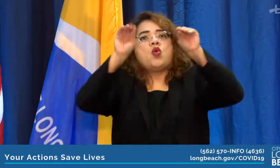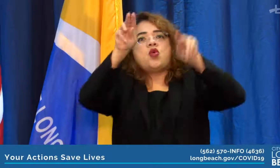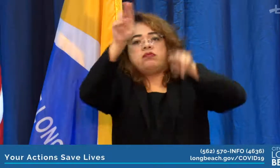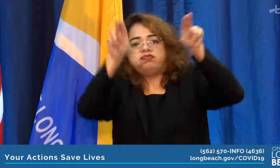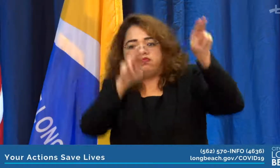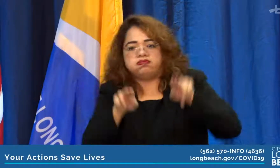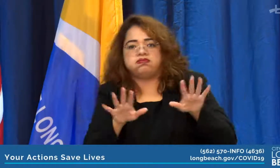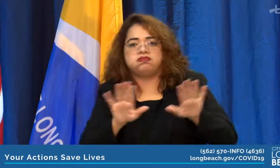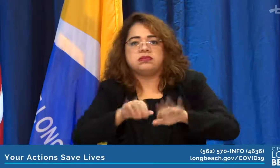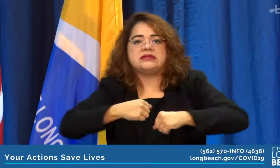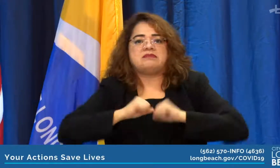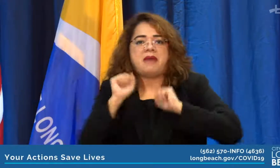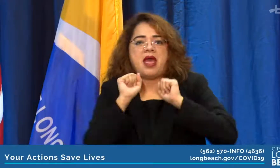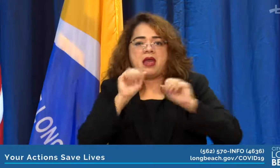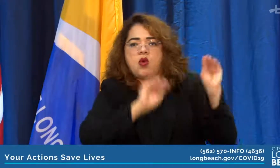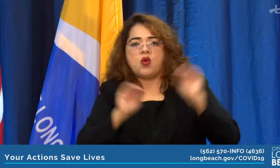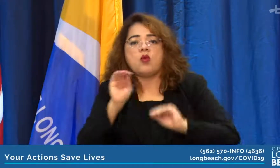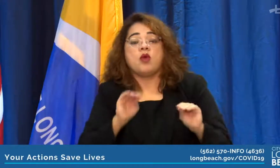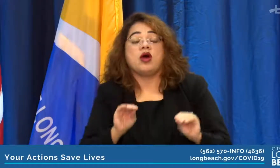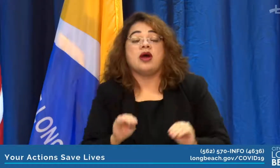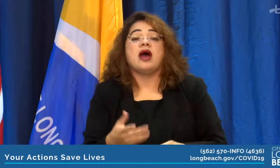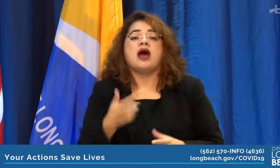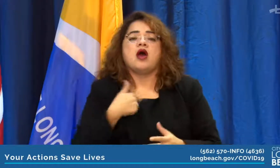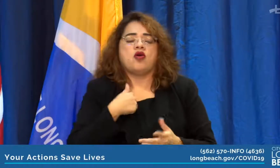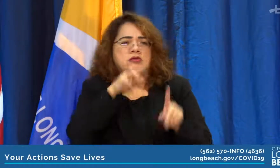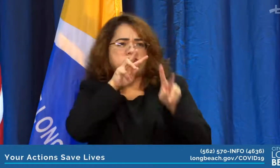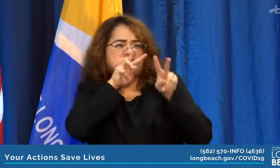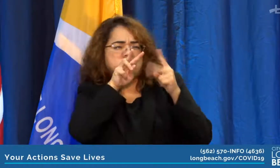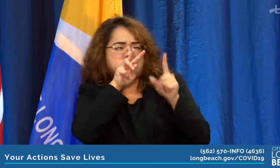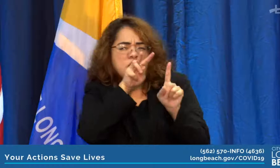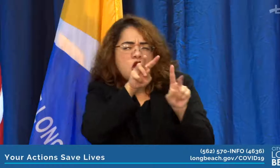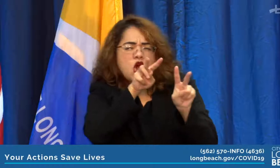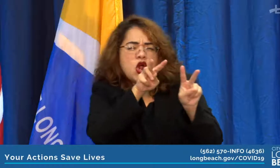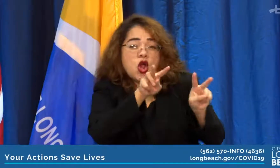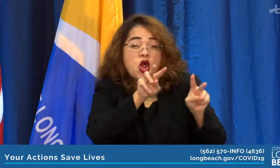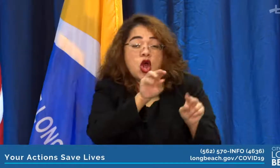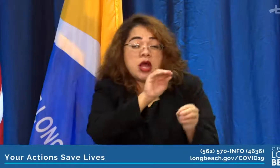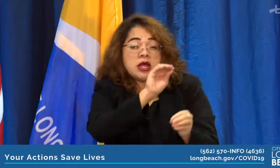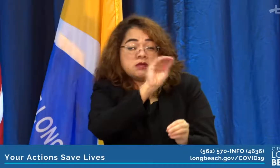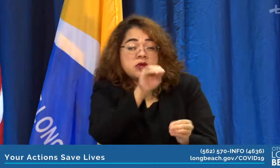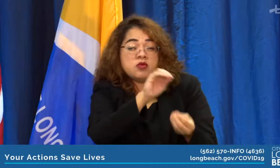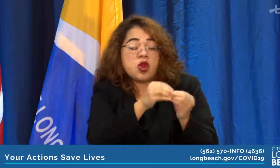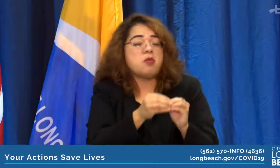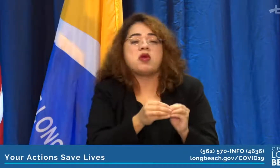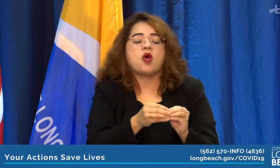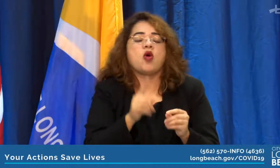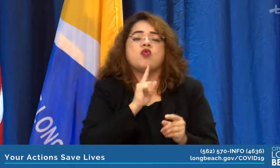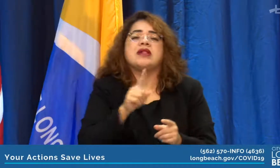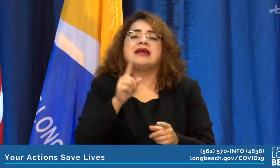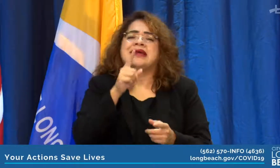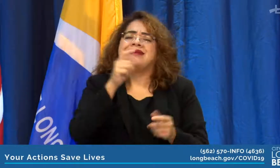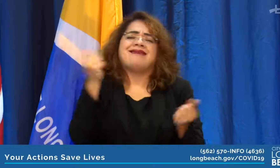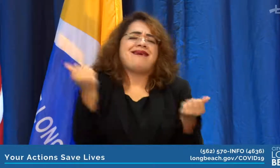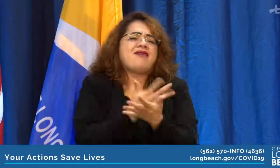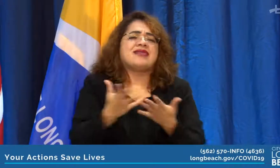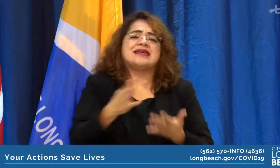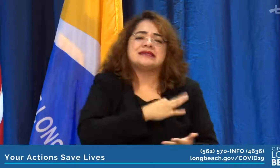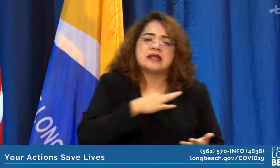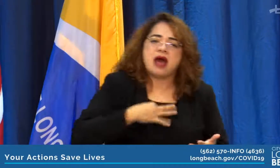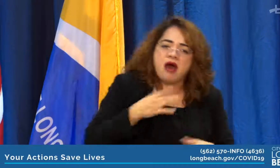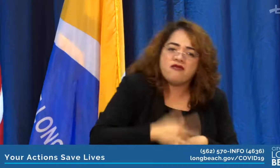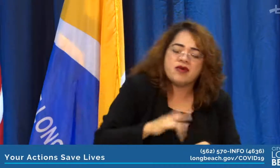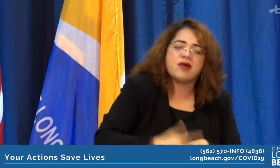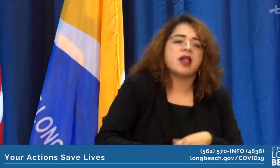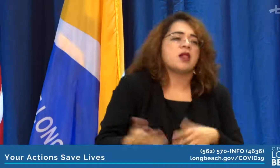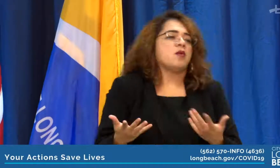there isn't like a percentage that we look at and say, this is it. It's a whole bunch of factors that come together in terms of staffing at